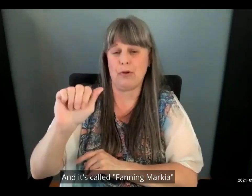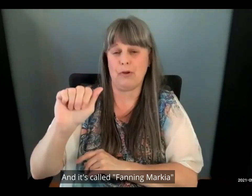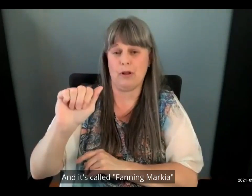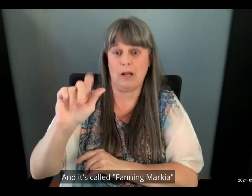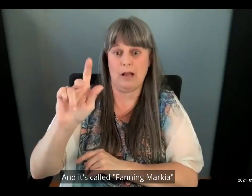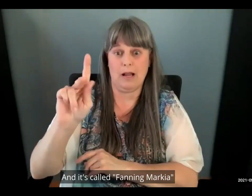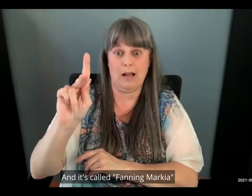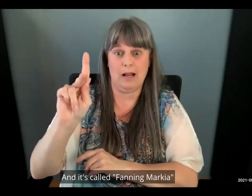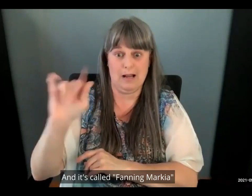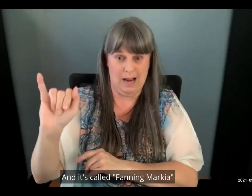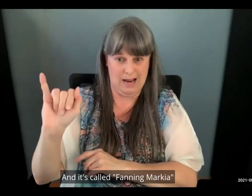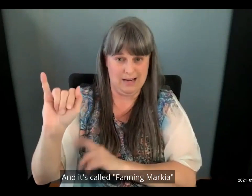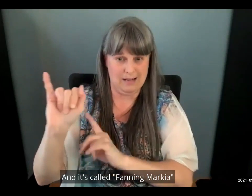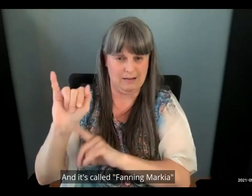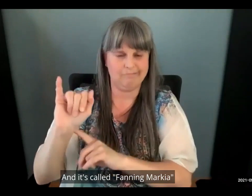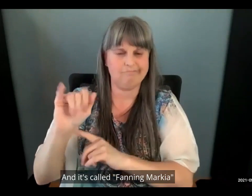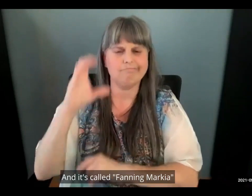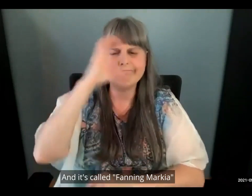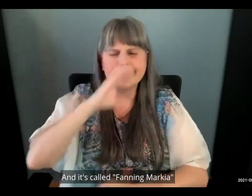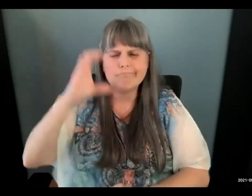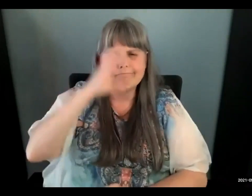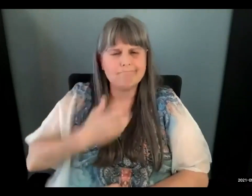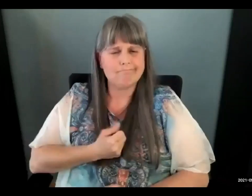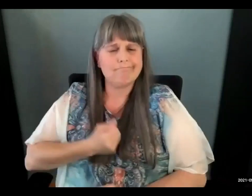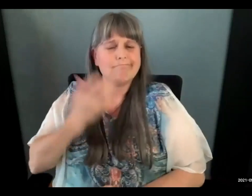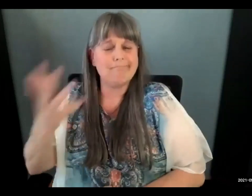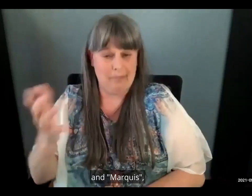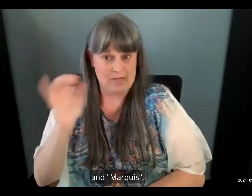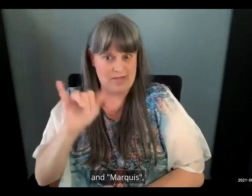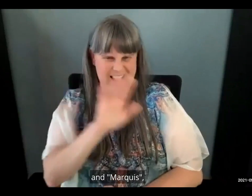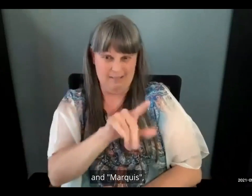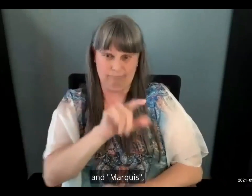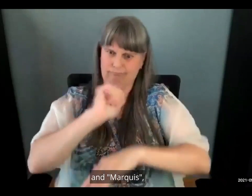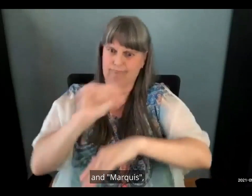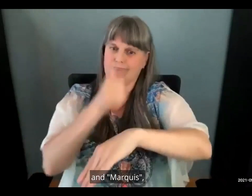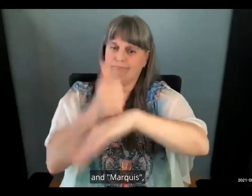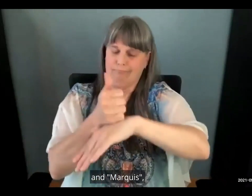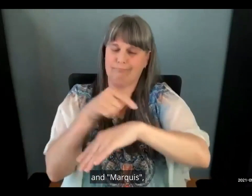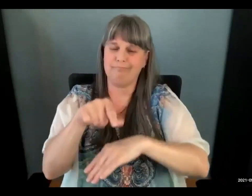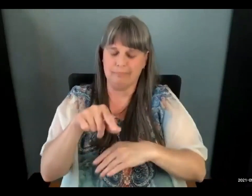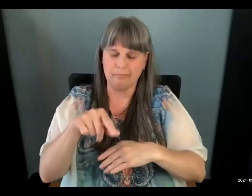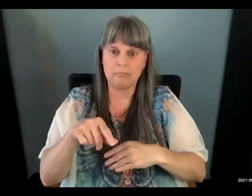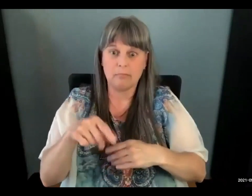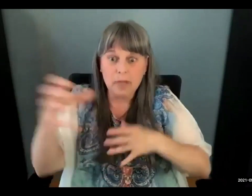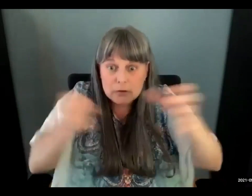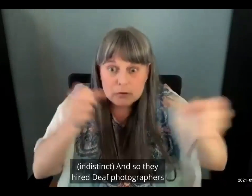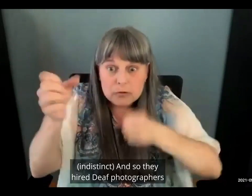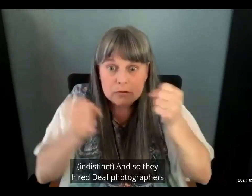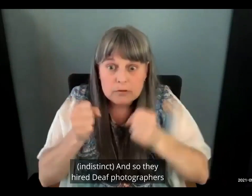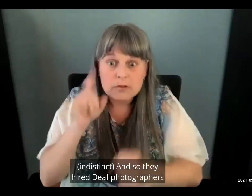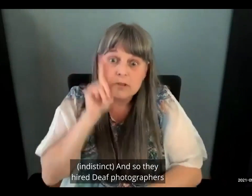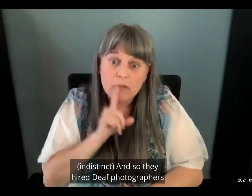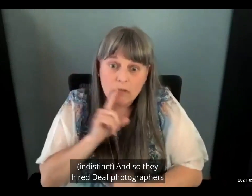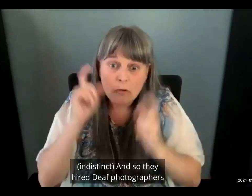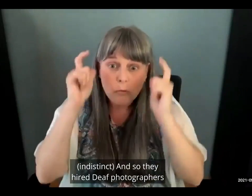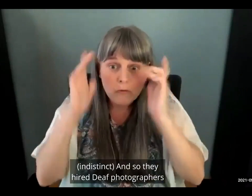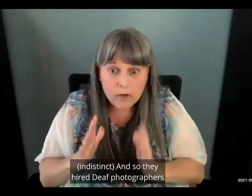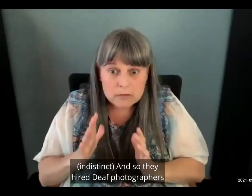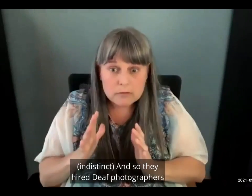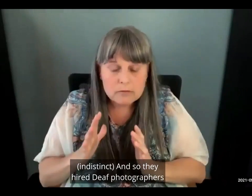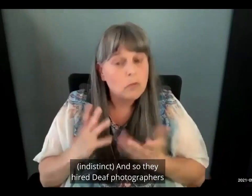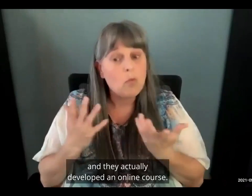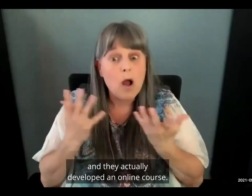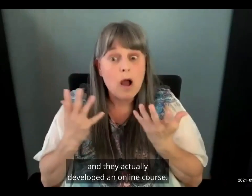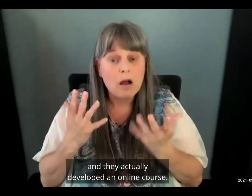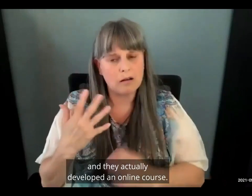And it's called Fanning Markia and Marquee. Finding Meraki. And